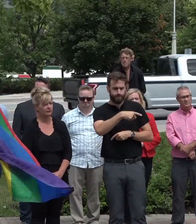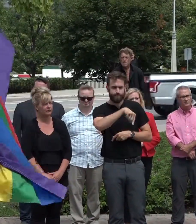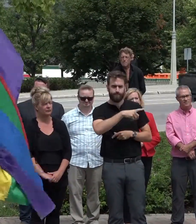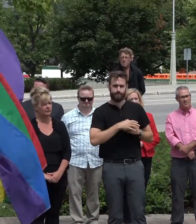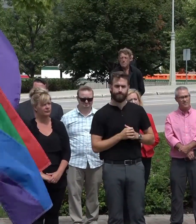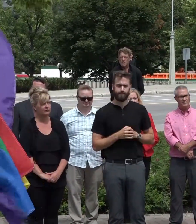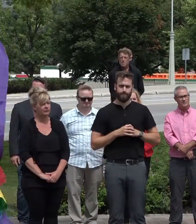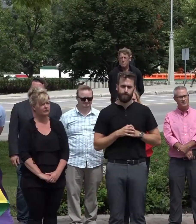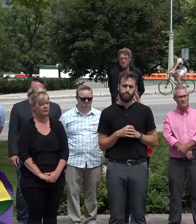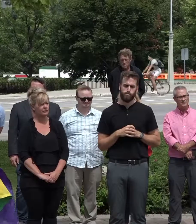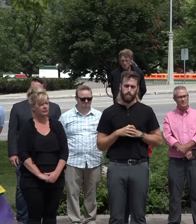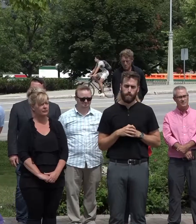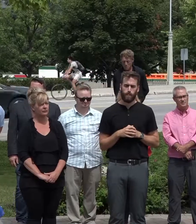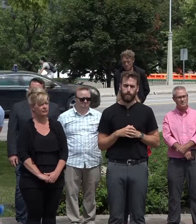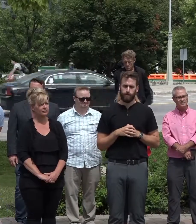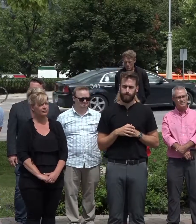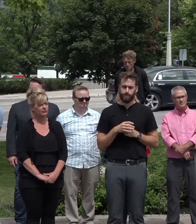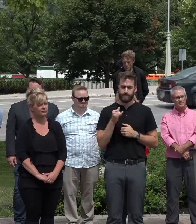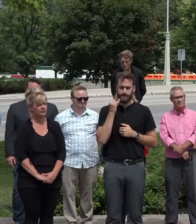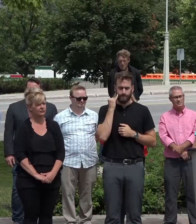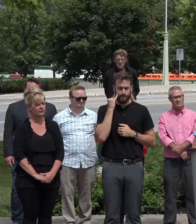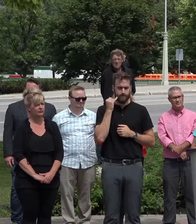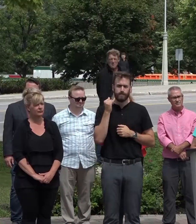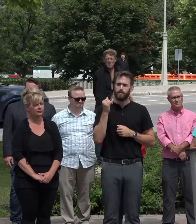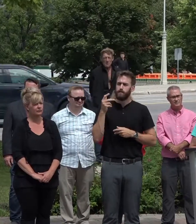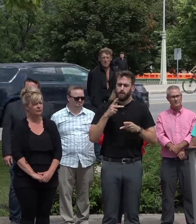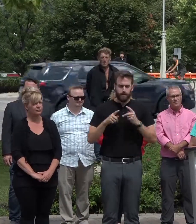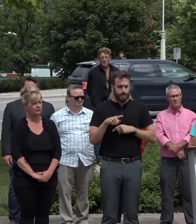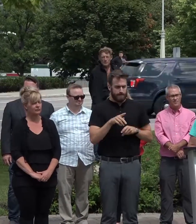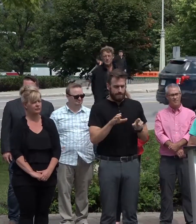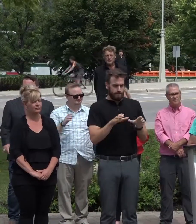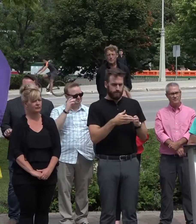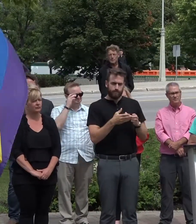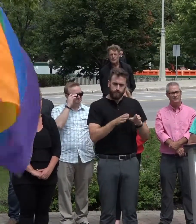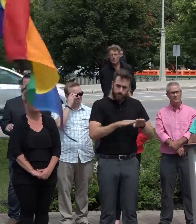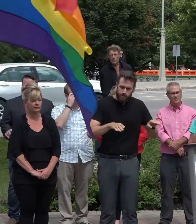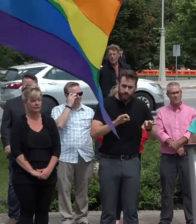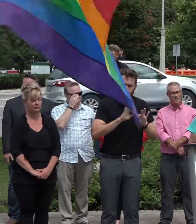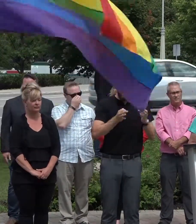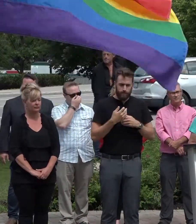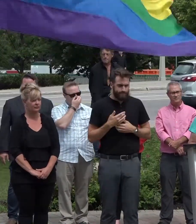take advantage of a place where there is little children,